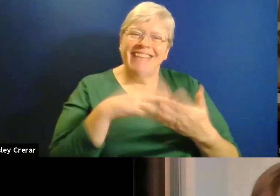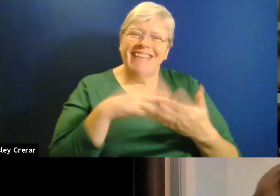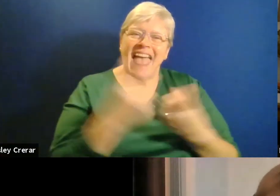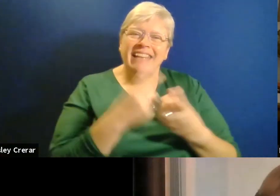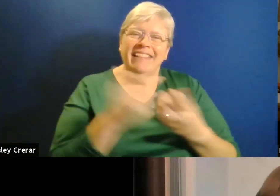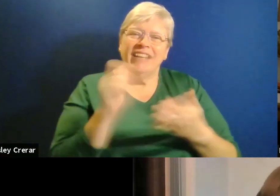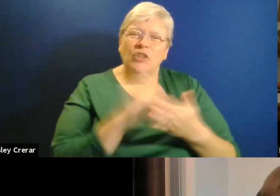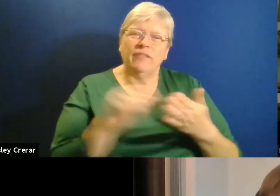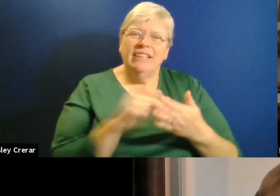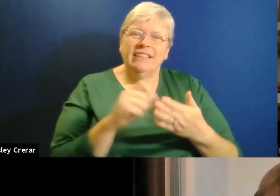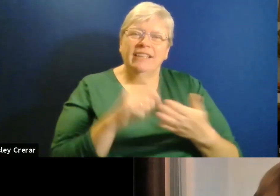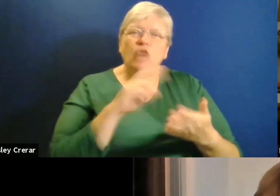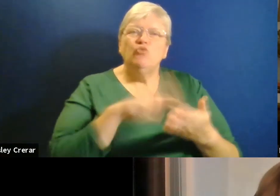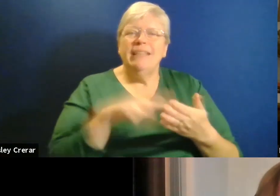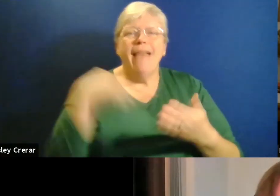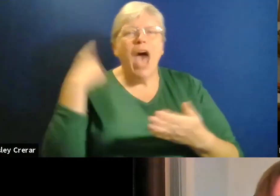loud,